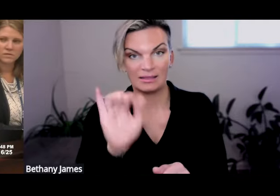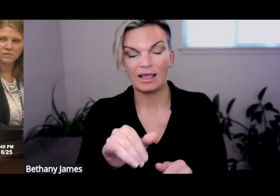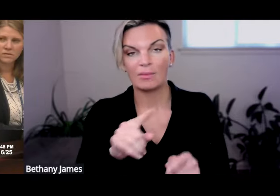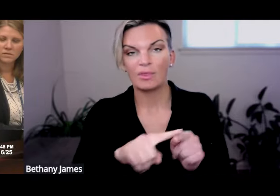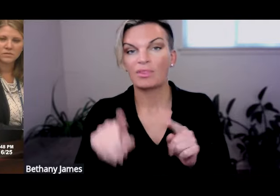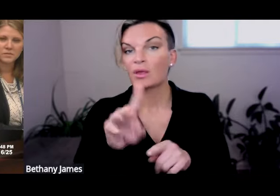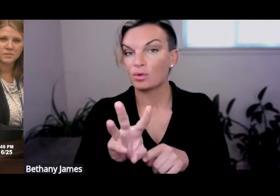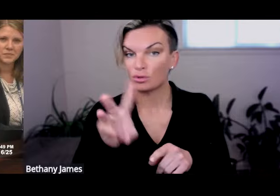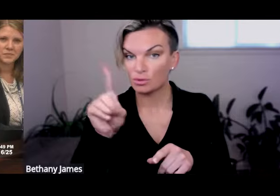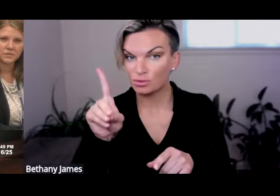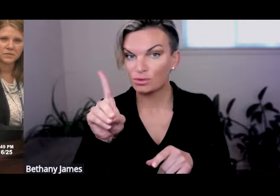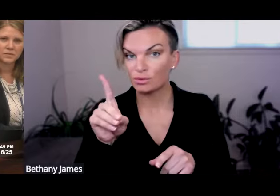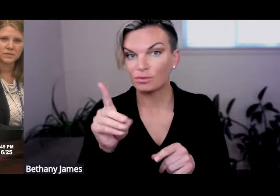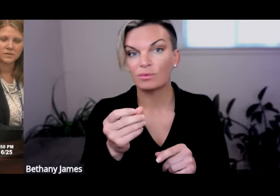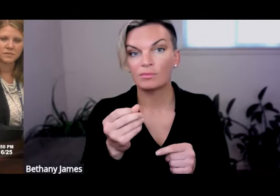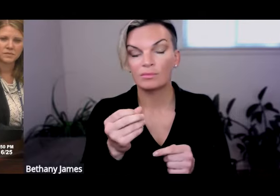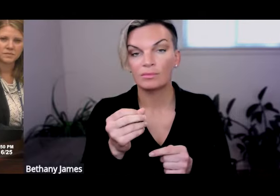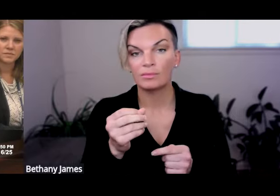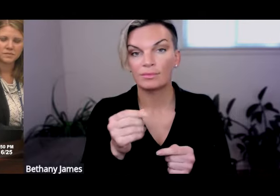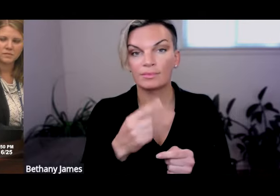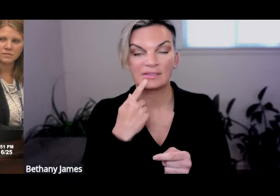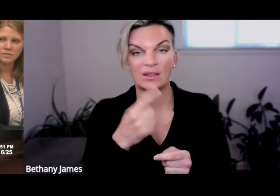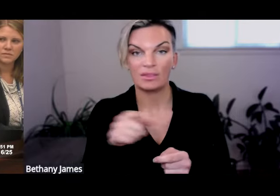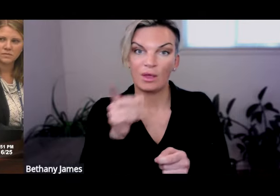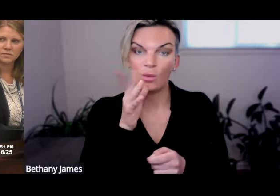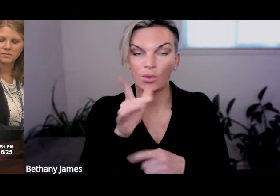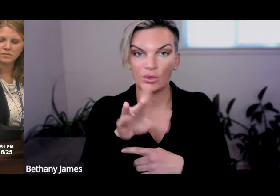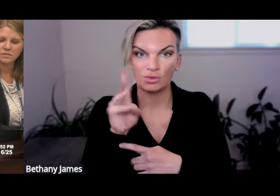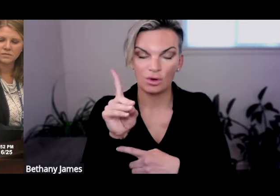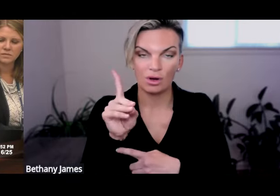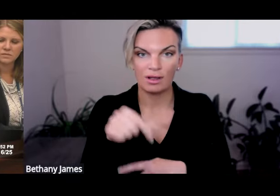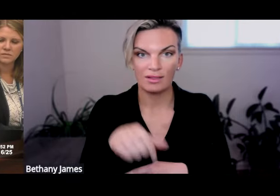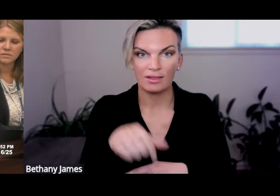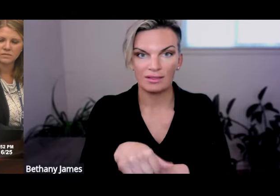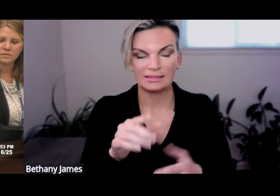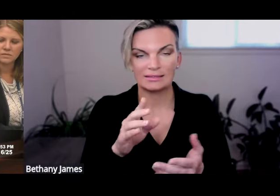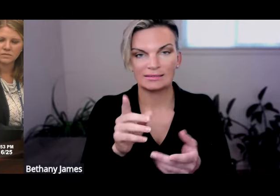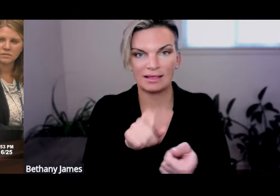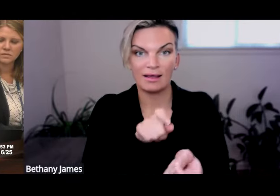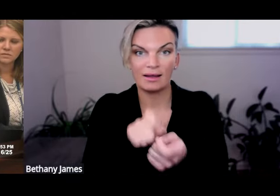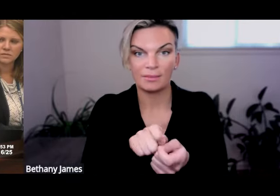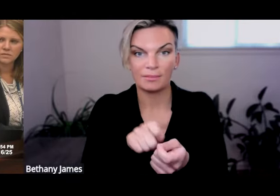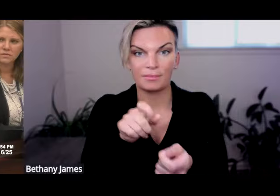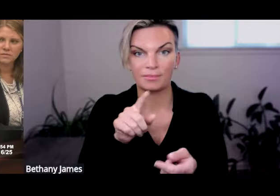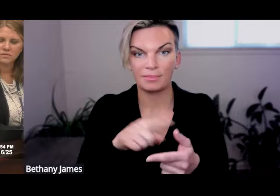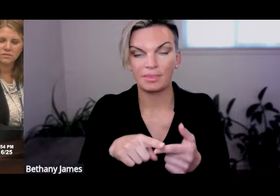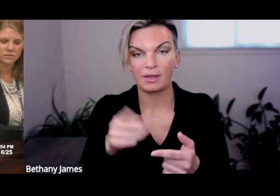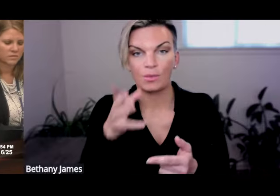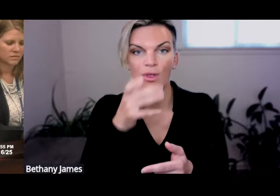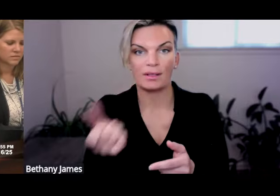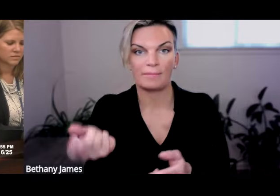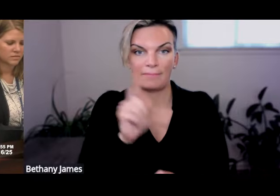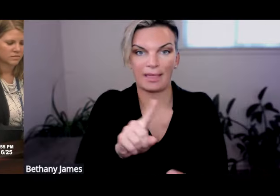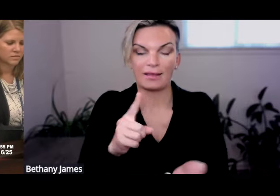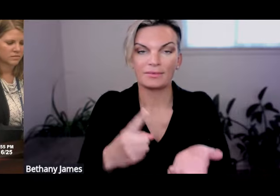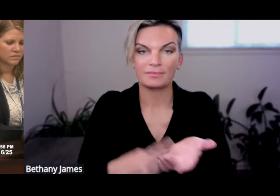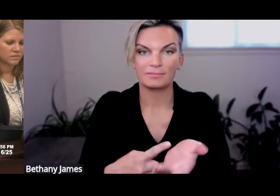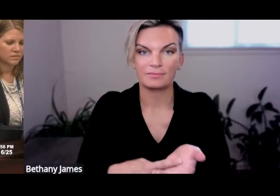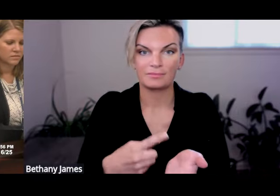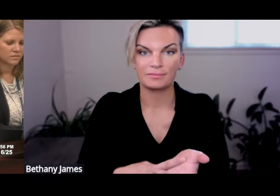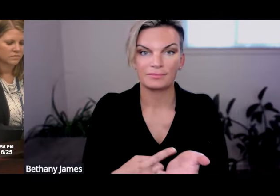withdrew or said, we'll withdraw this item, to be clear, just the form piece, and then come back. Am I For what it's under